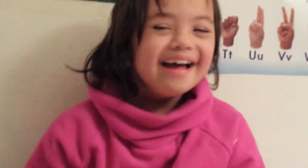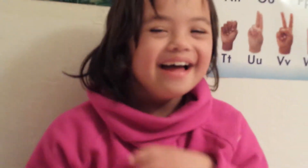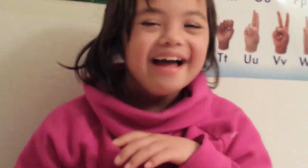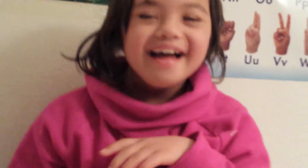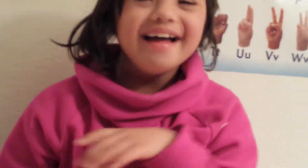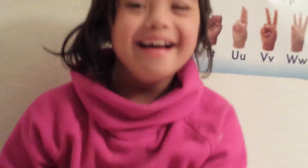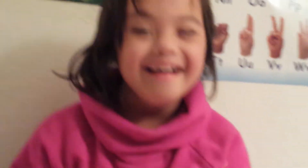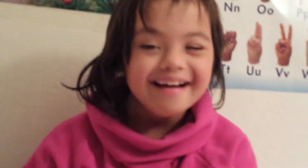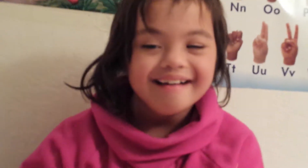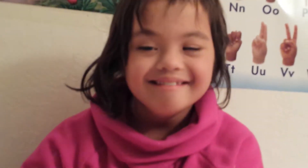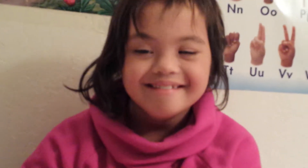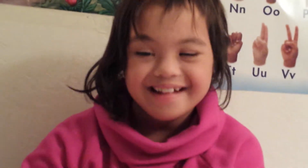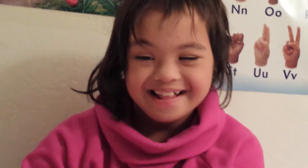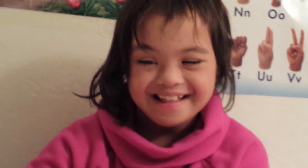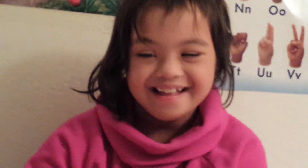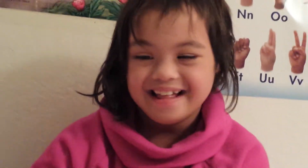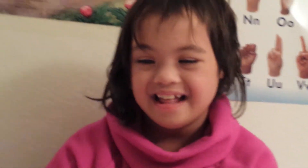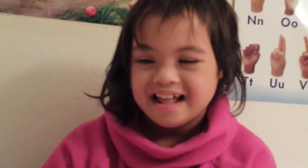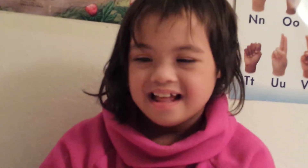How about Princess Anna?